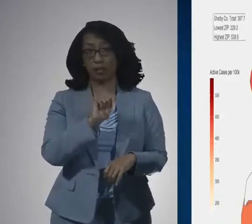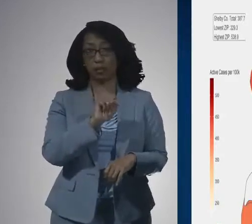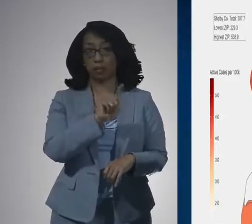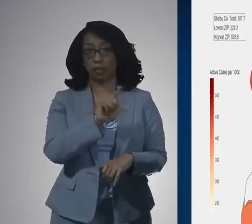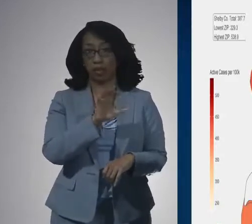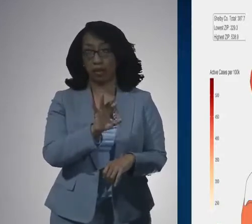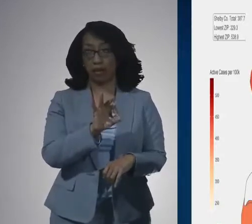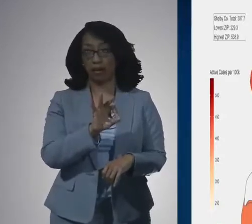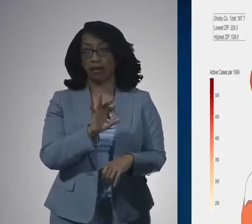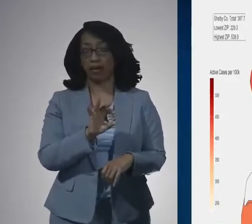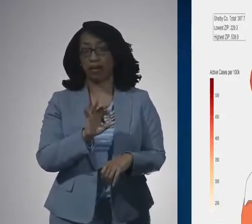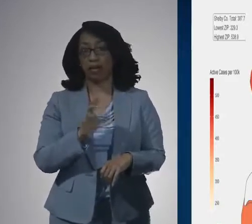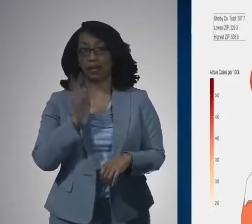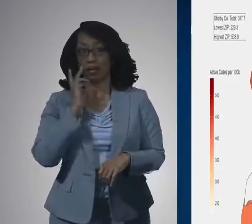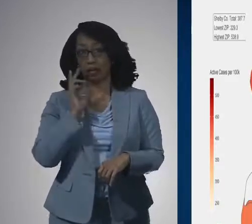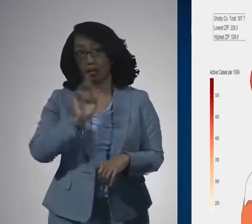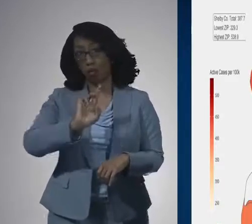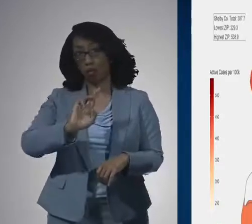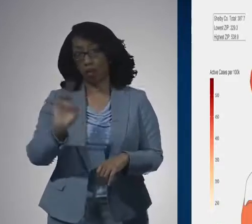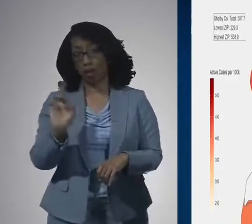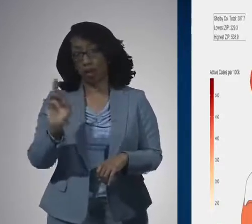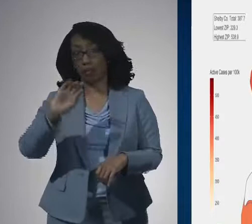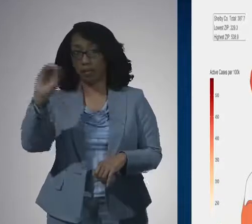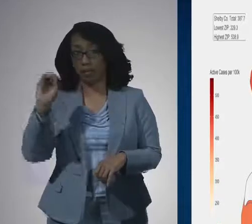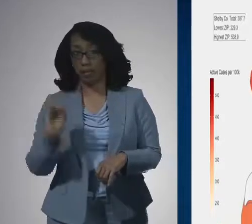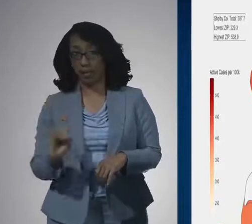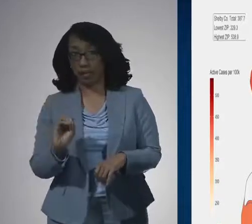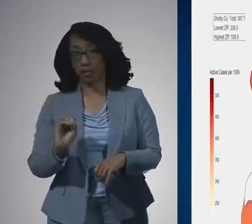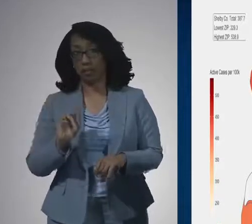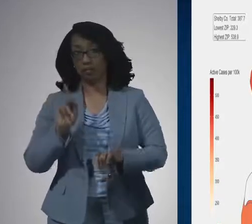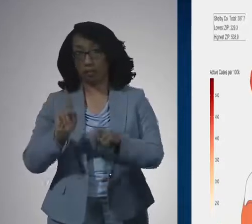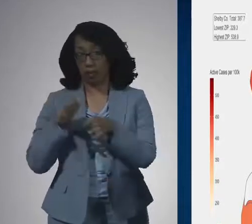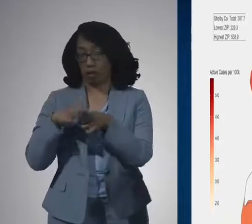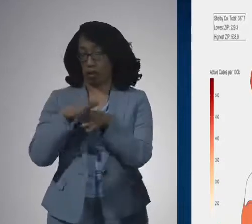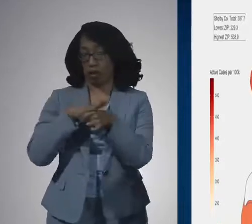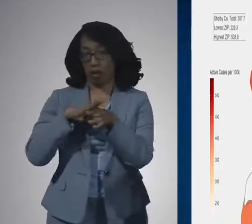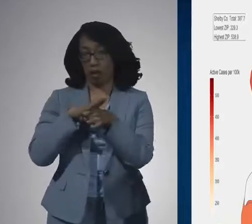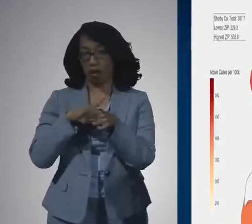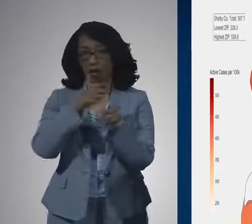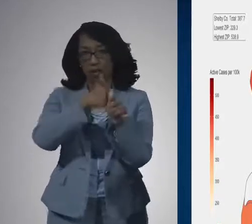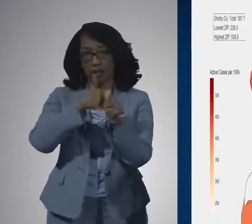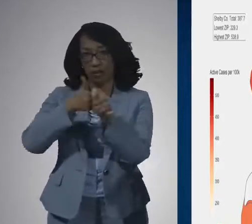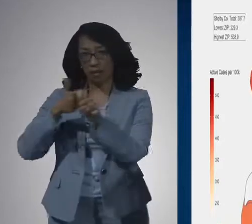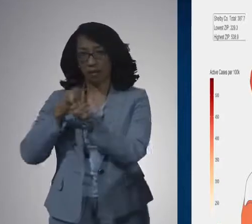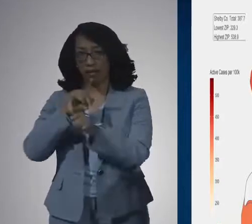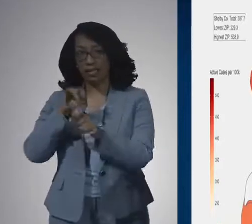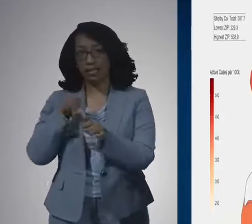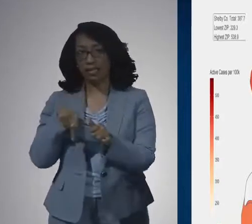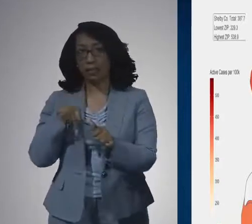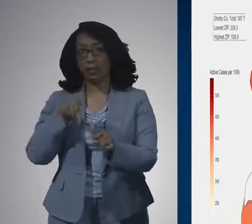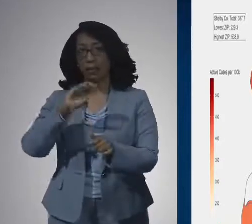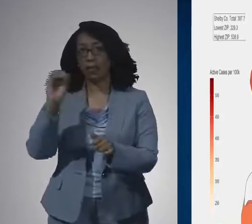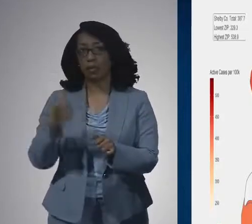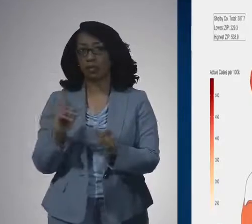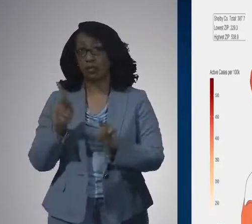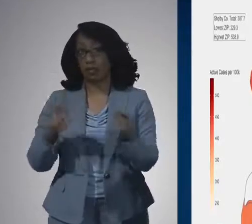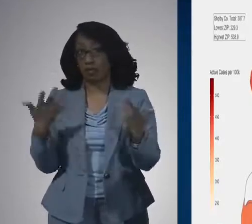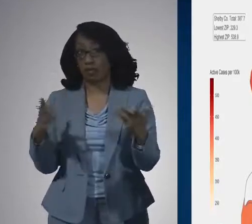right, the percentage of population vaccinated by zip code with at least one